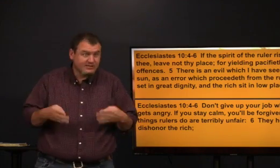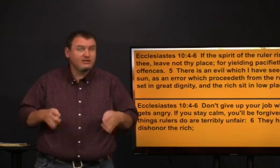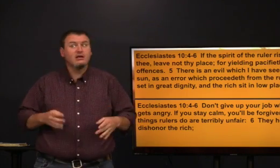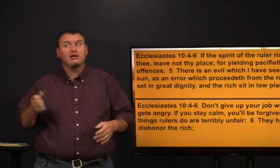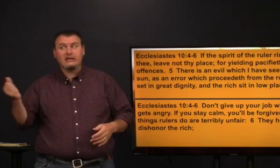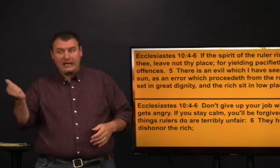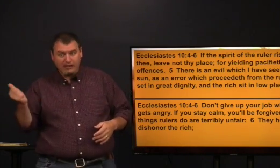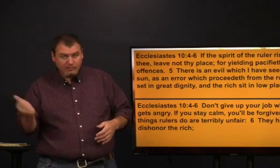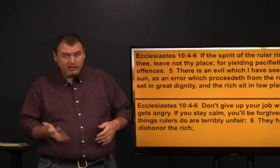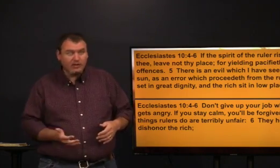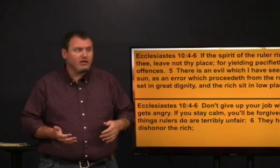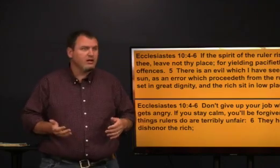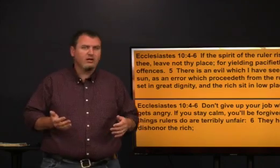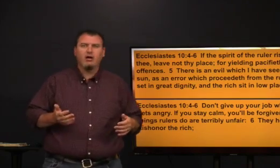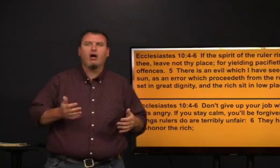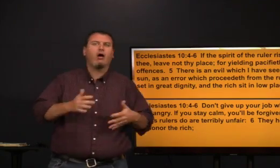Bets, gambling,